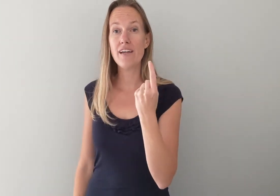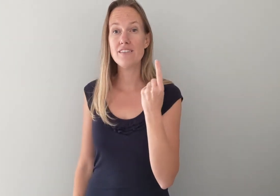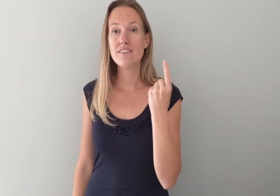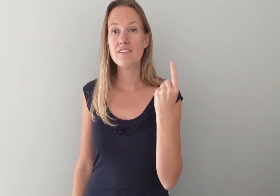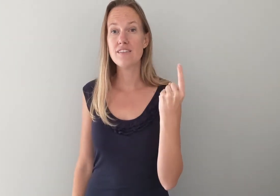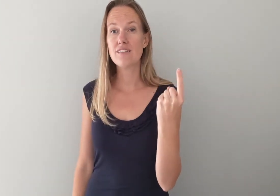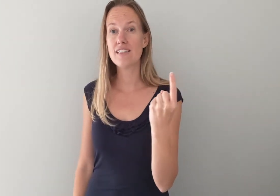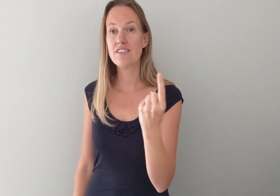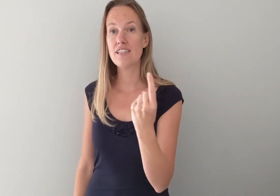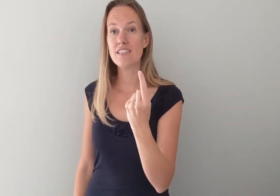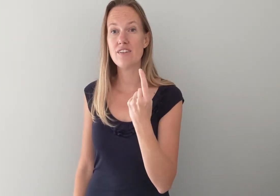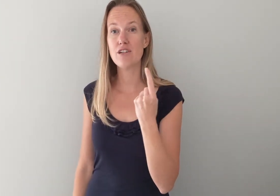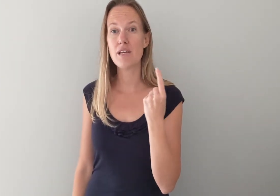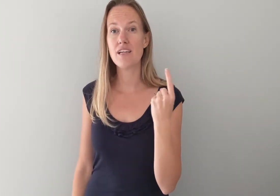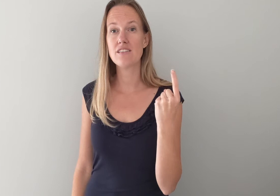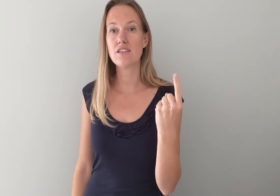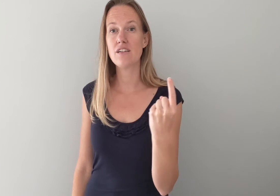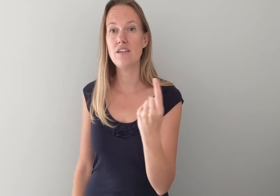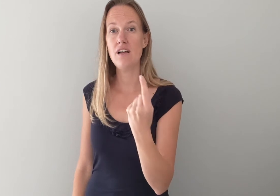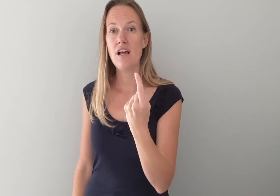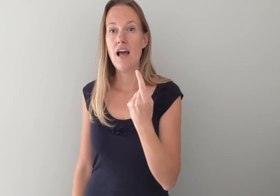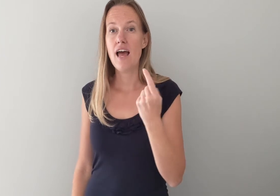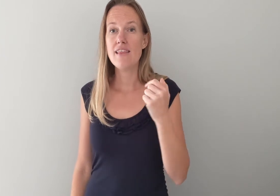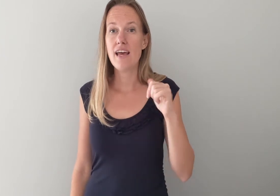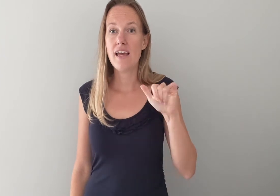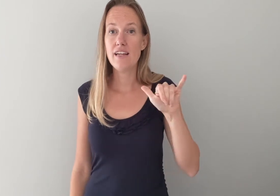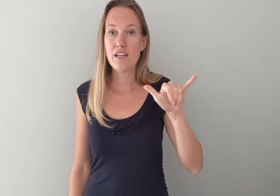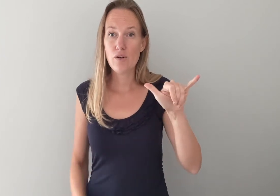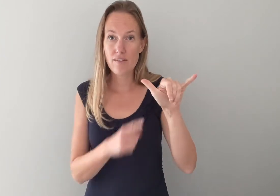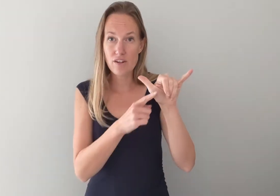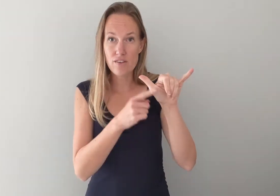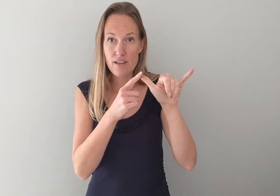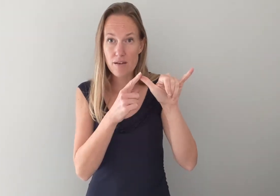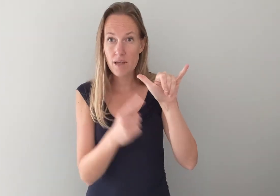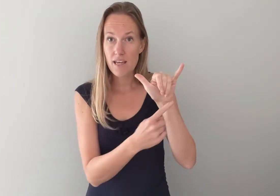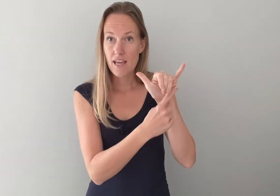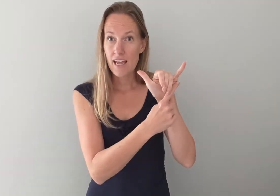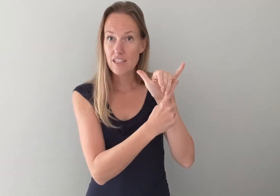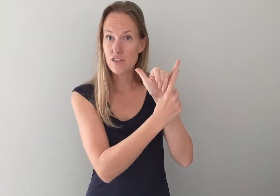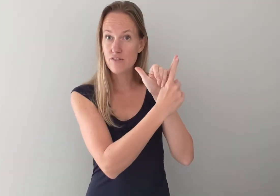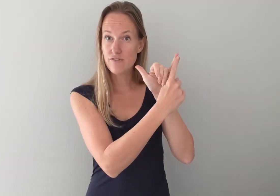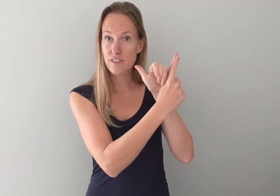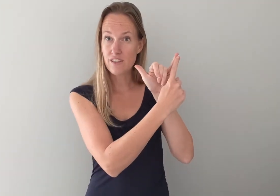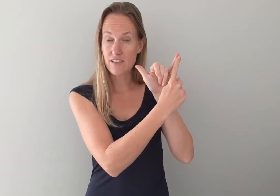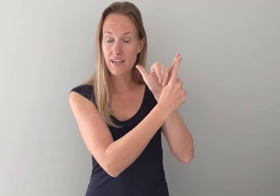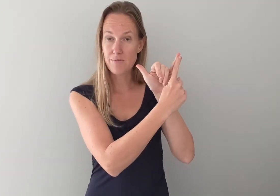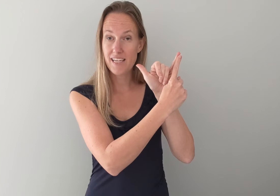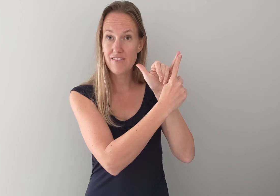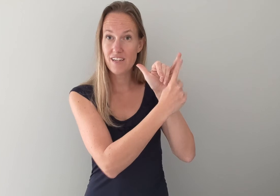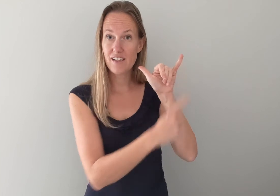always. So that's your index finger making a circle, and then you have your thumb and your pinky finger, and